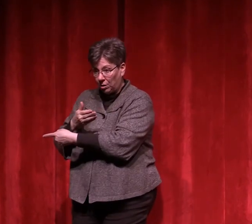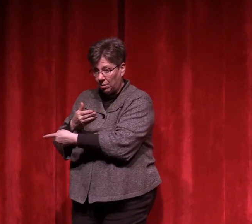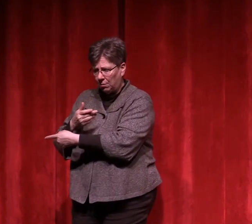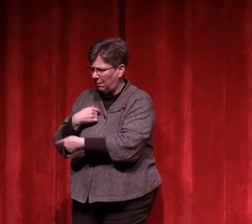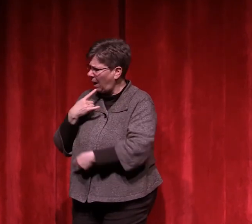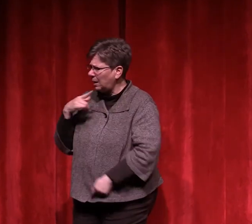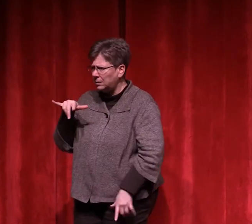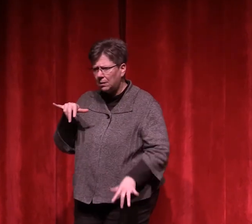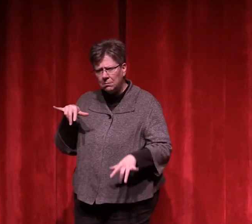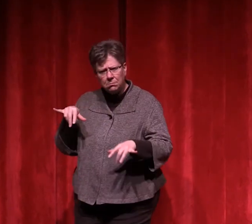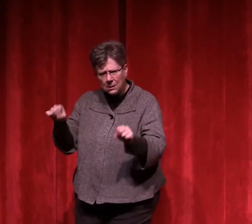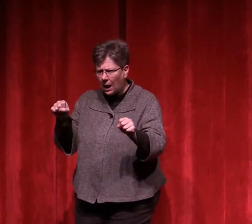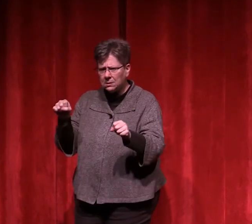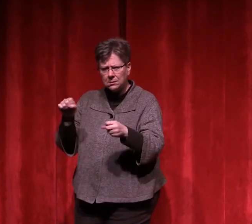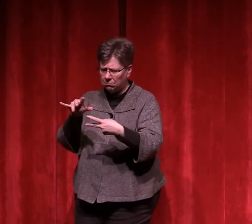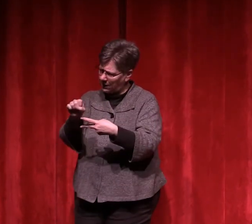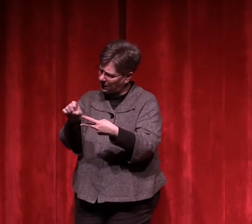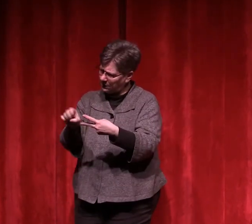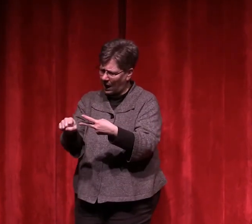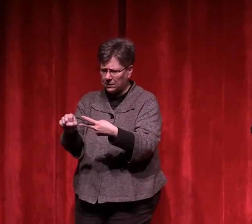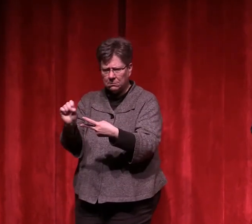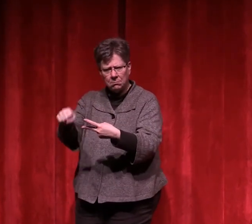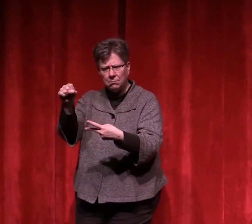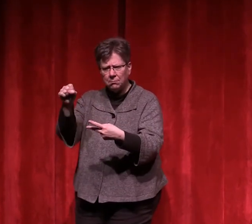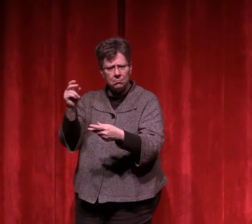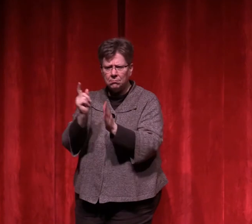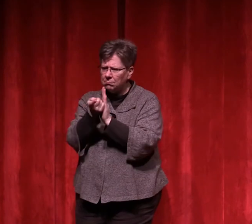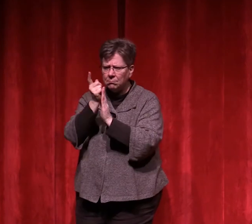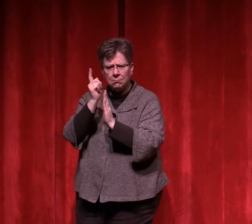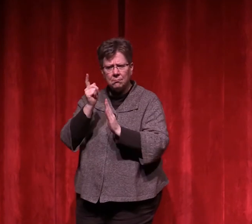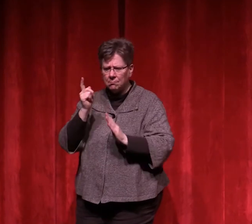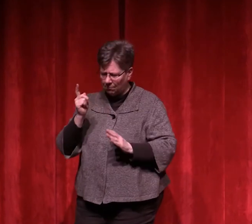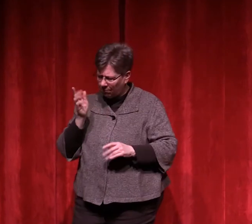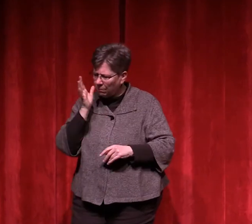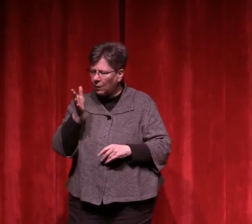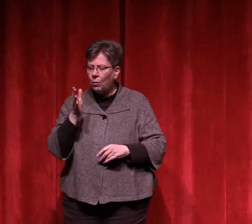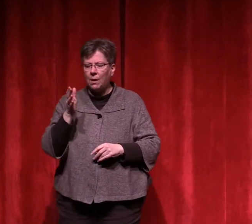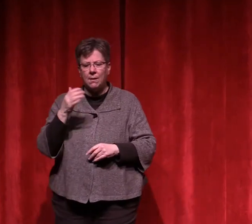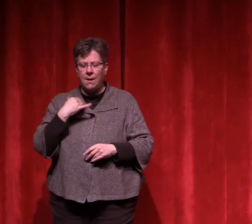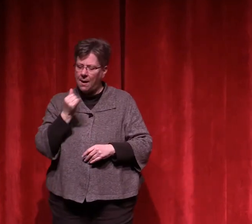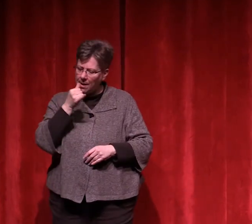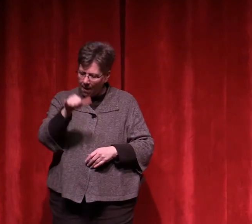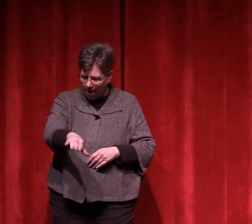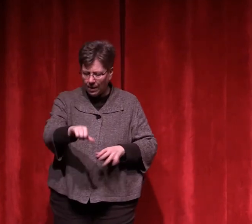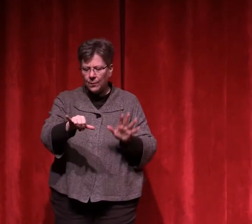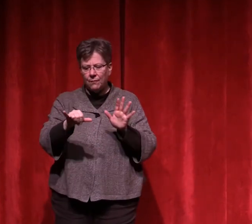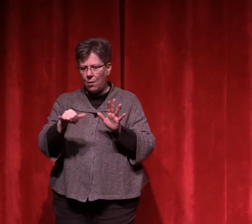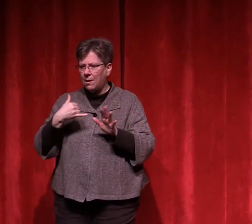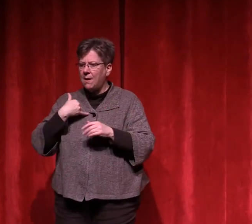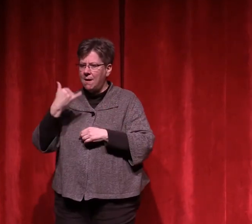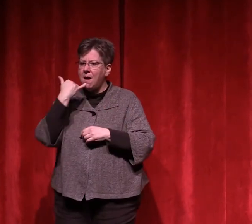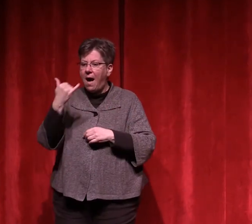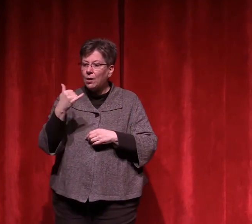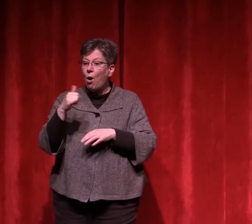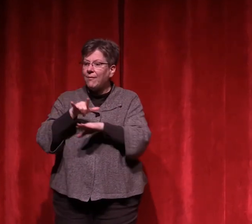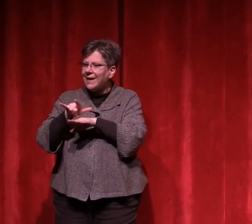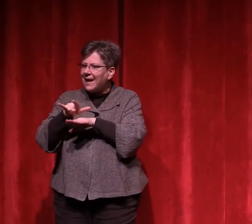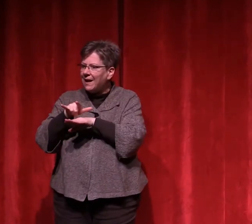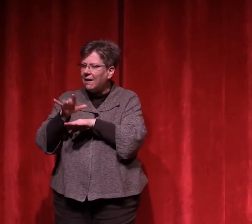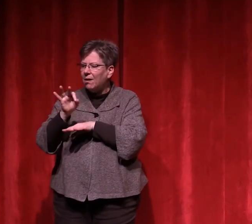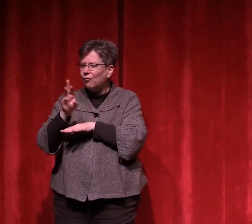Instantly, I said, you bet we'll do both. I need you to talk to my wife. And I hung the phone up, called Frontier